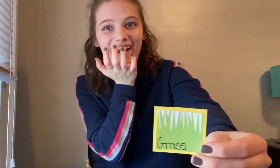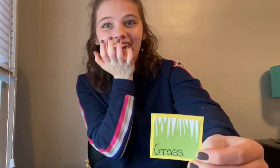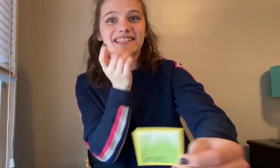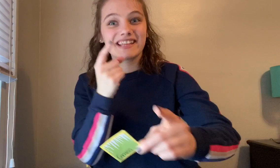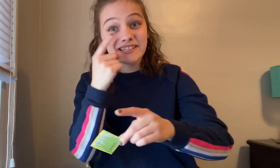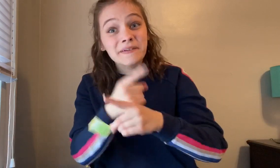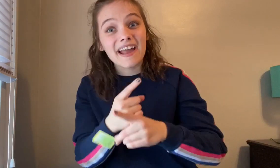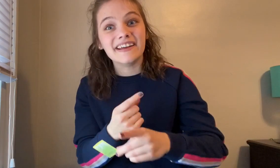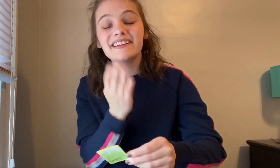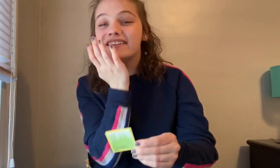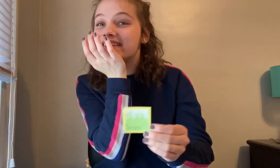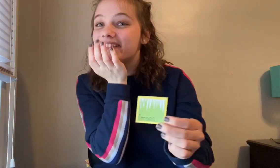Grass, that's right.